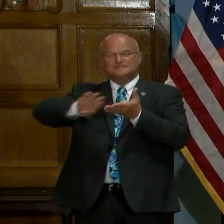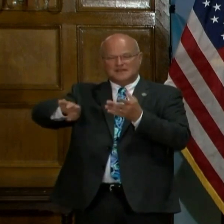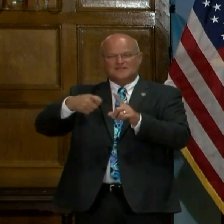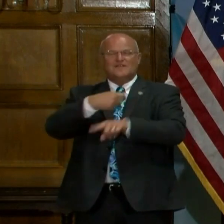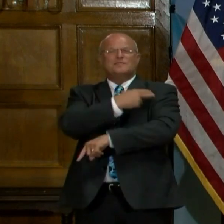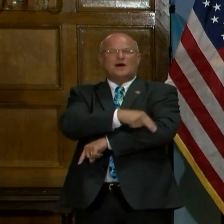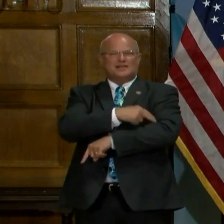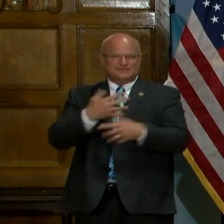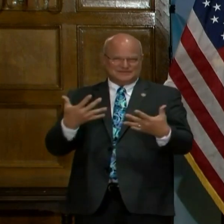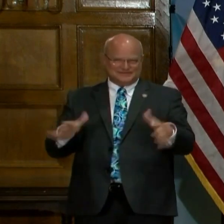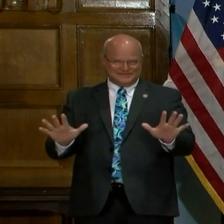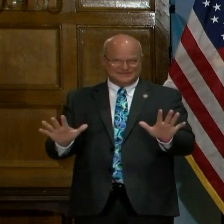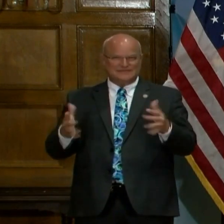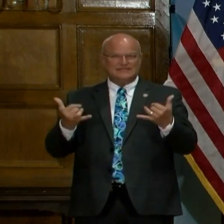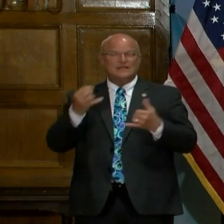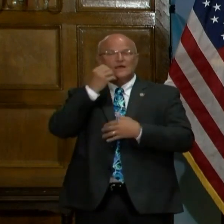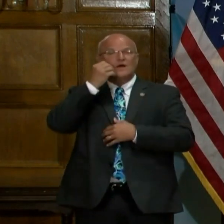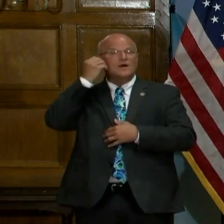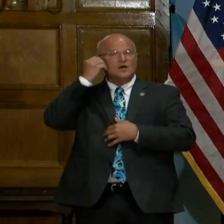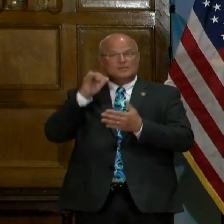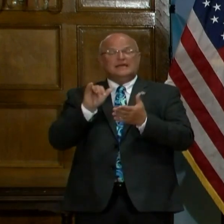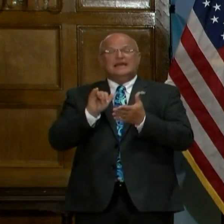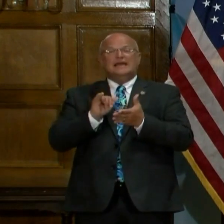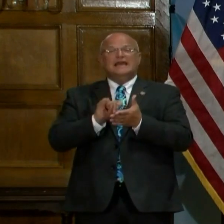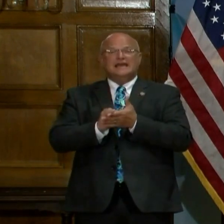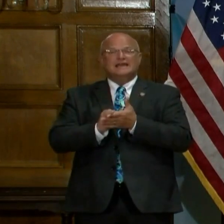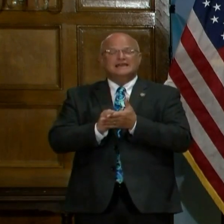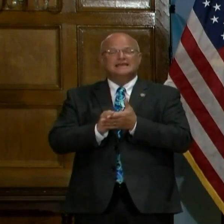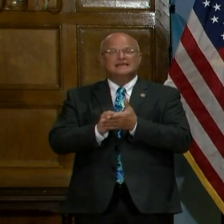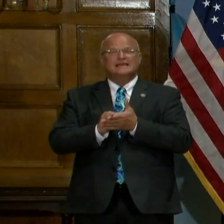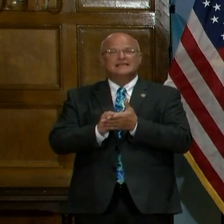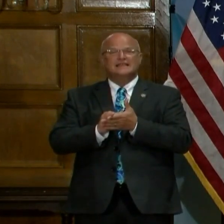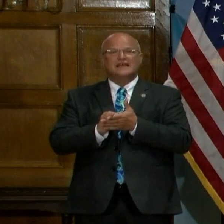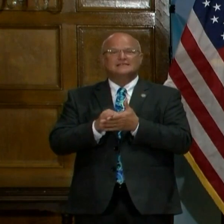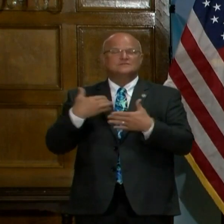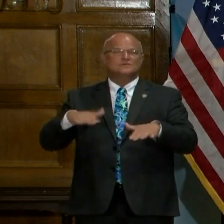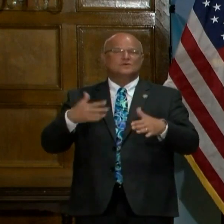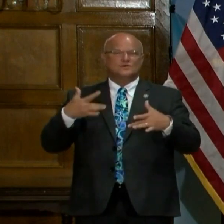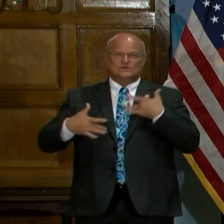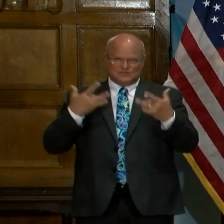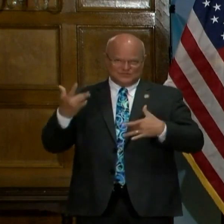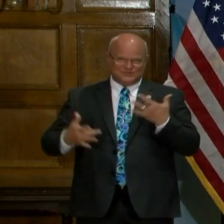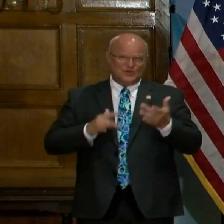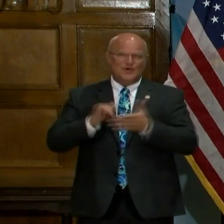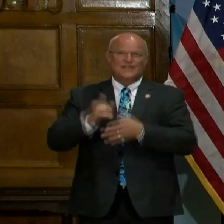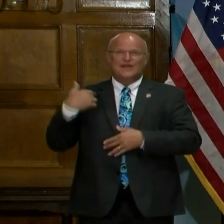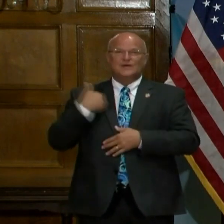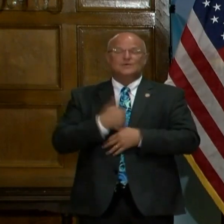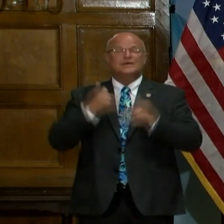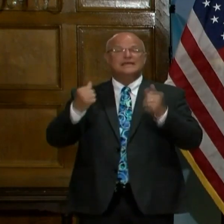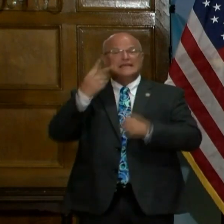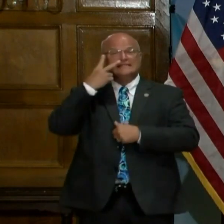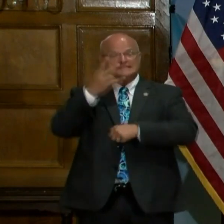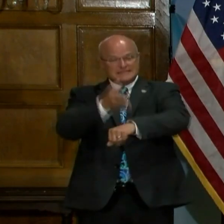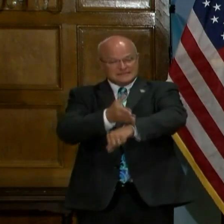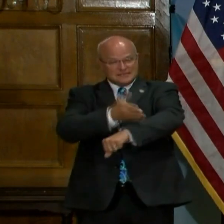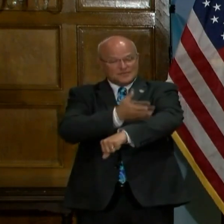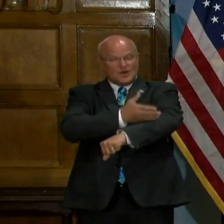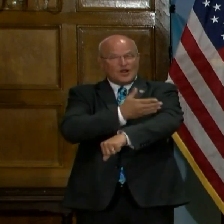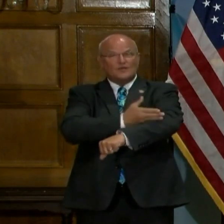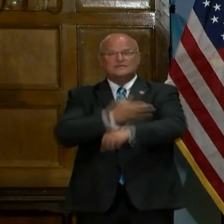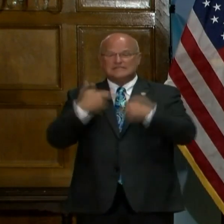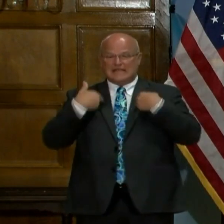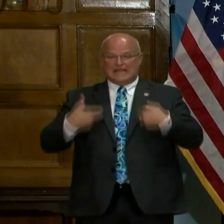hospital. And so that's a matter of great joy that we see that progress in his